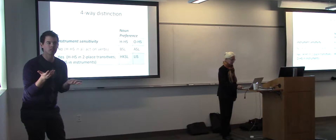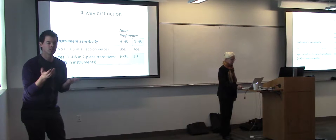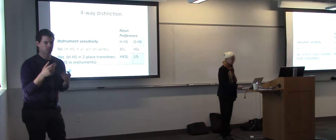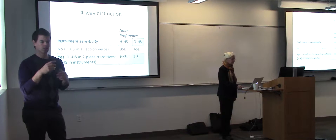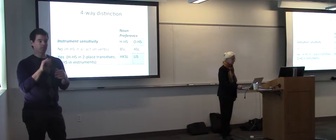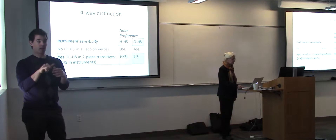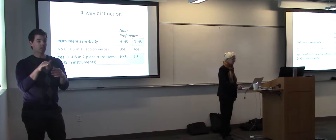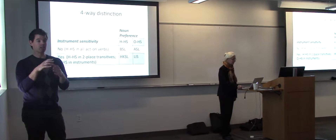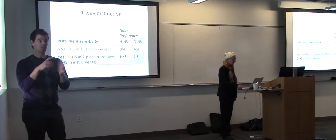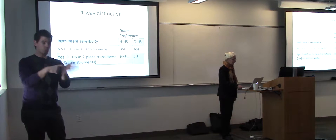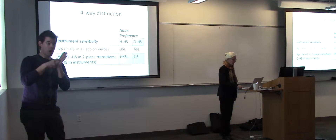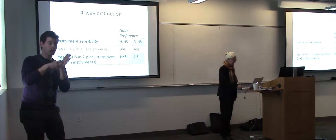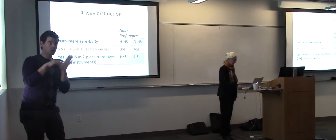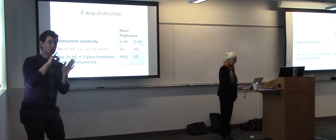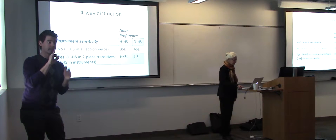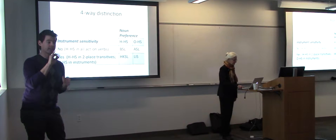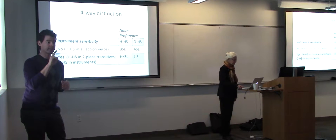arguments.